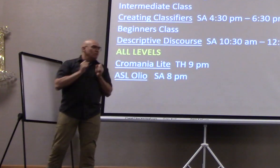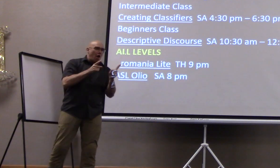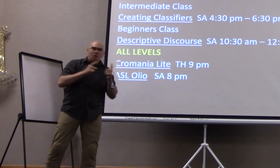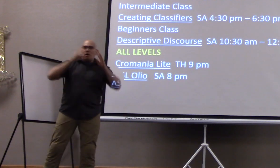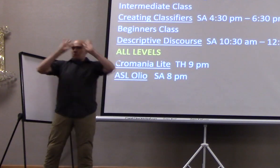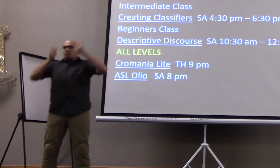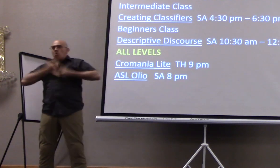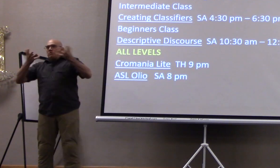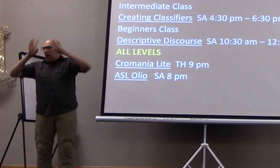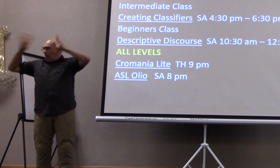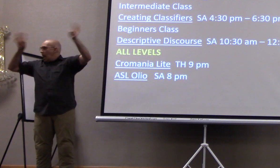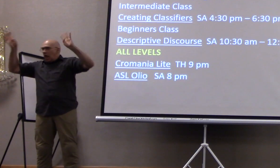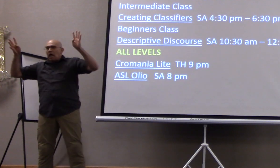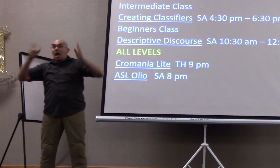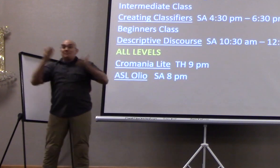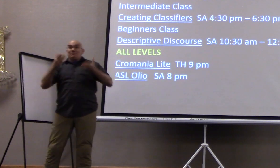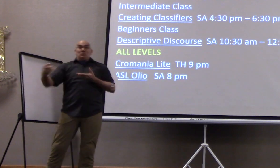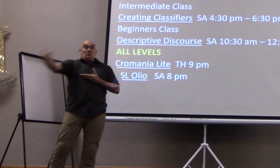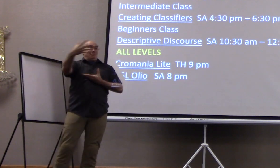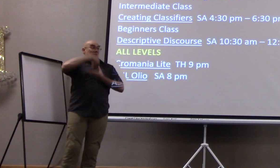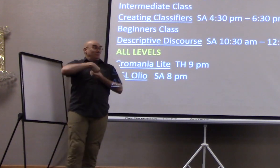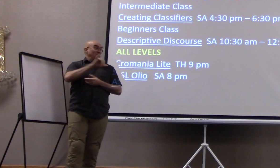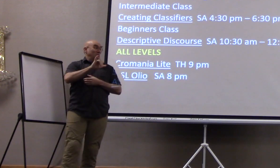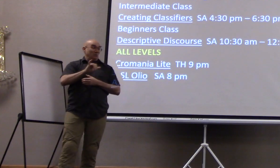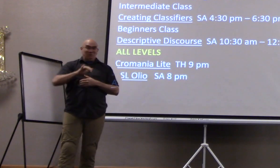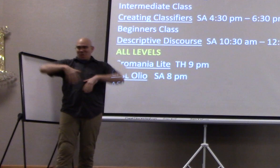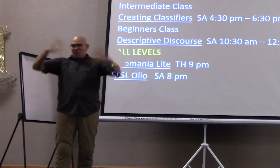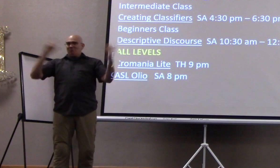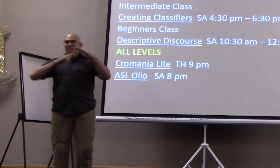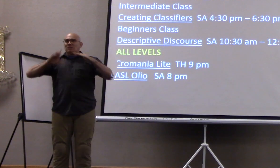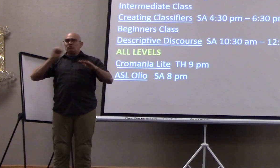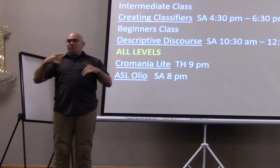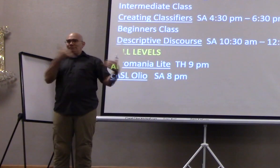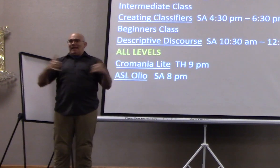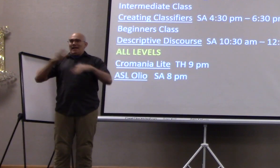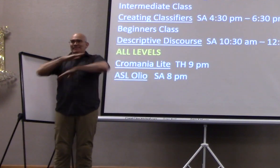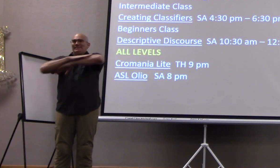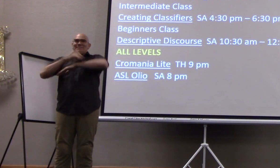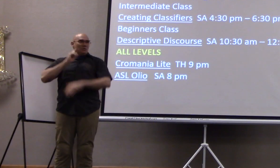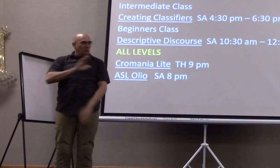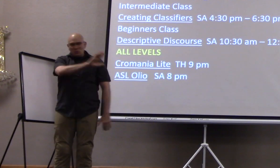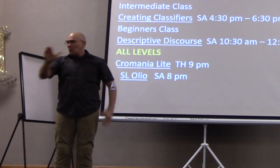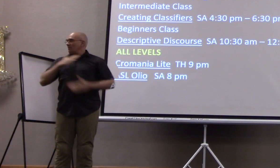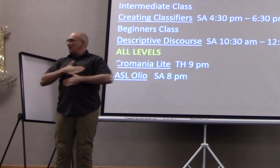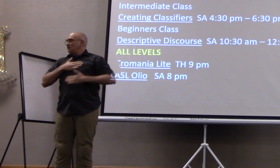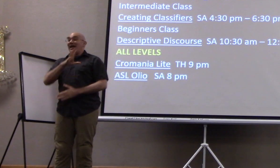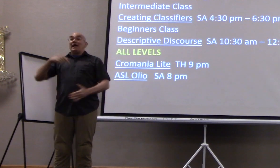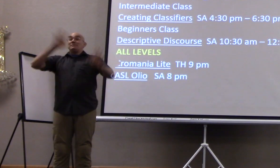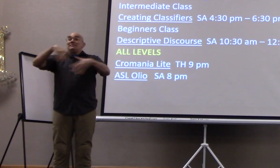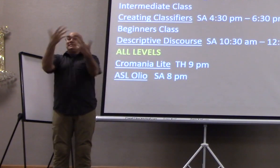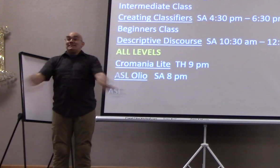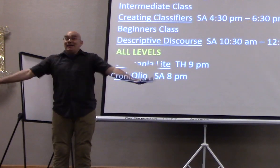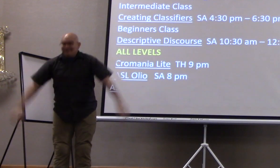stage, doing stories, improv, poetry, and maybe you'll be involved too. Basically, it's just playing on stage for